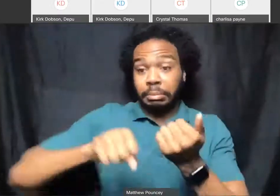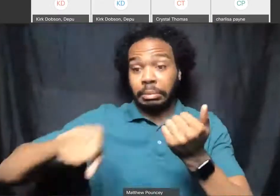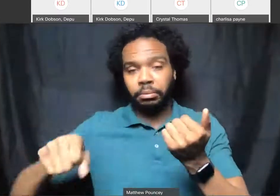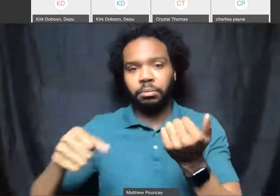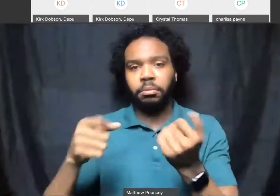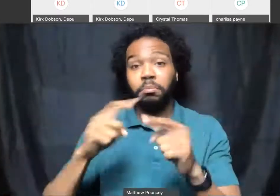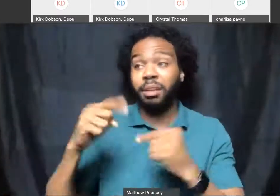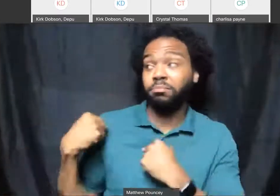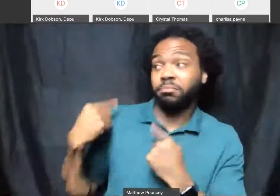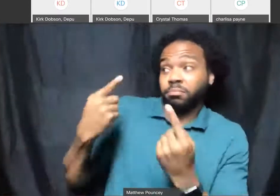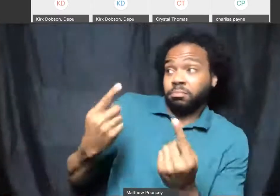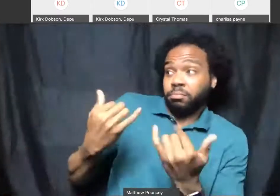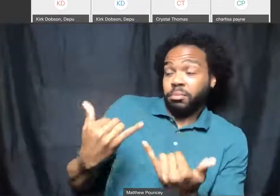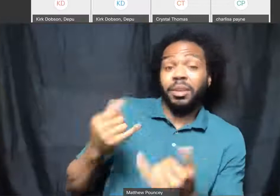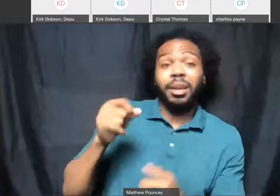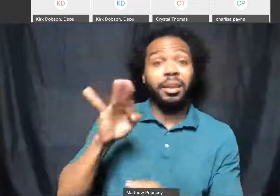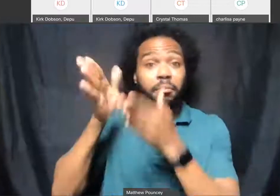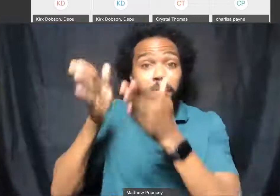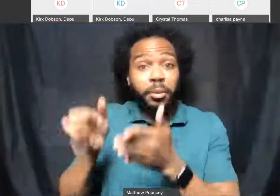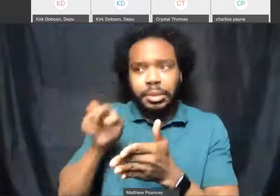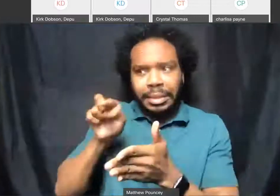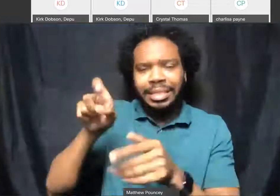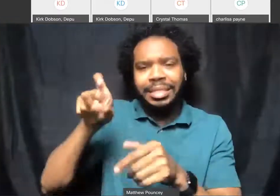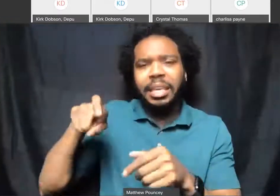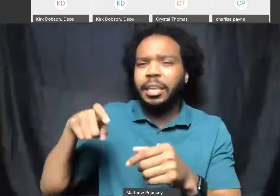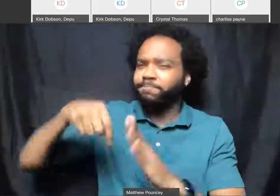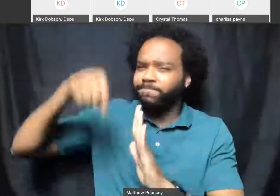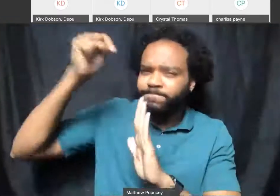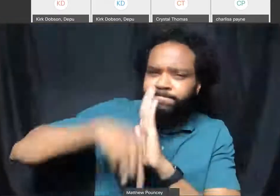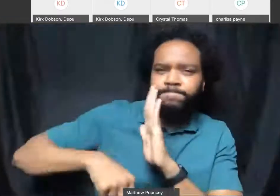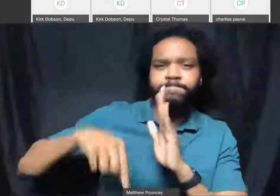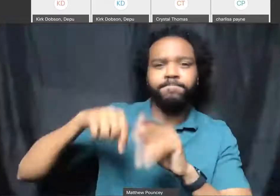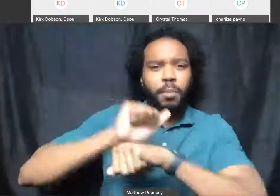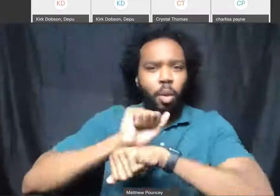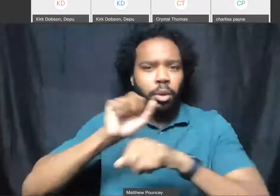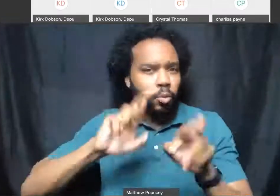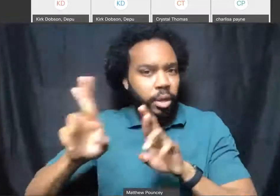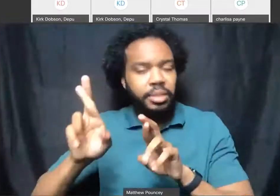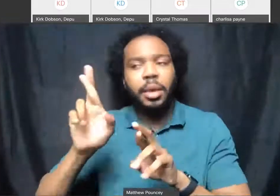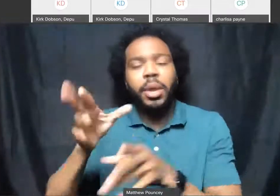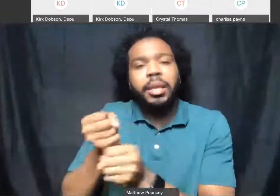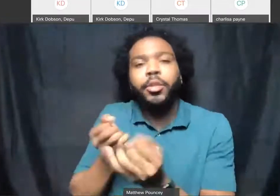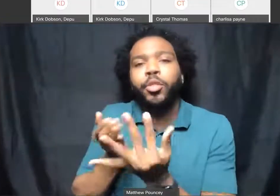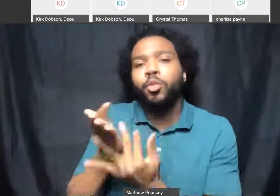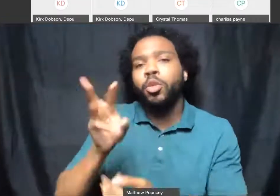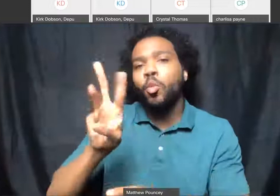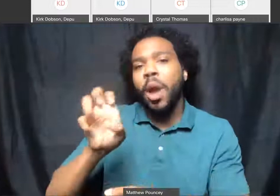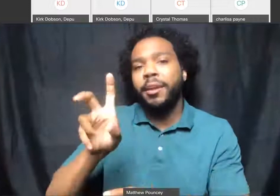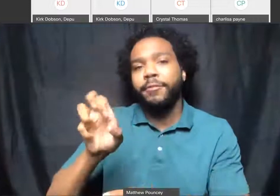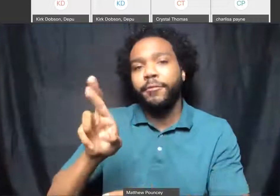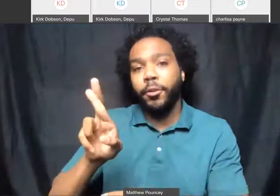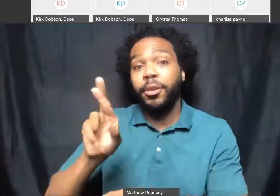if someone needed sort of extensive employment readiness, they would get it through the waiver. If they were closer to